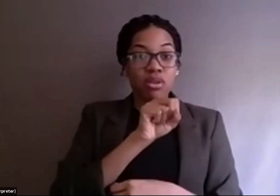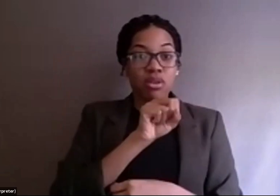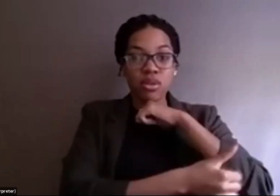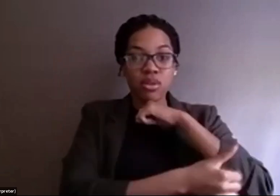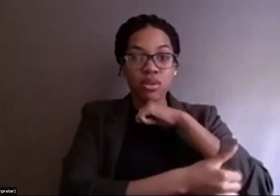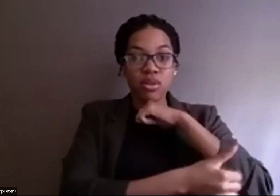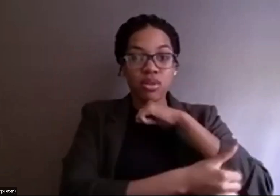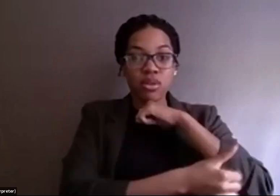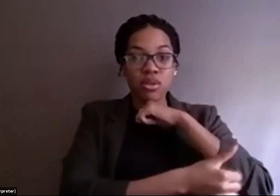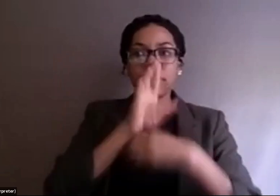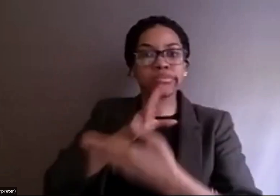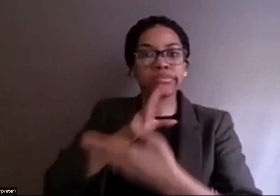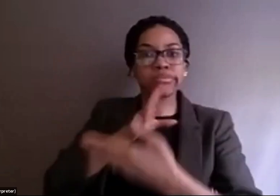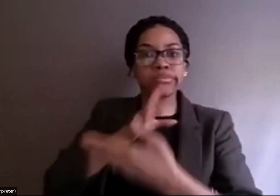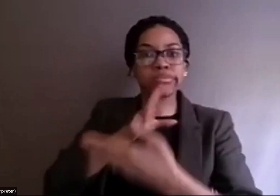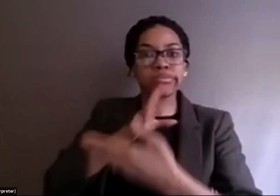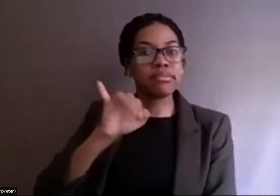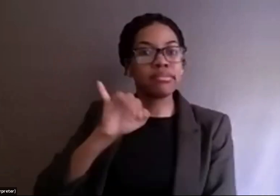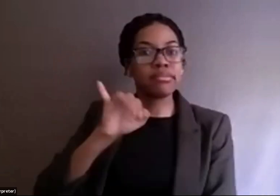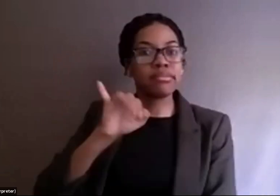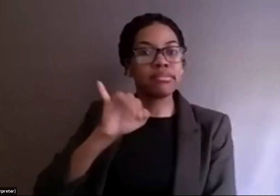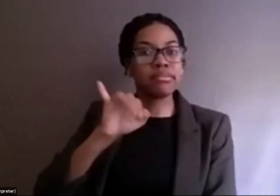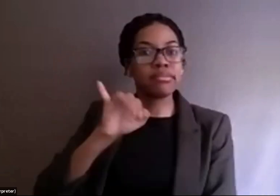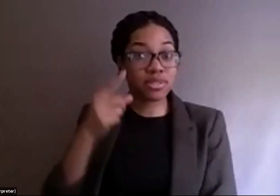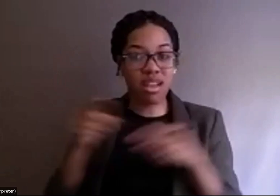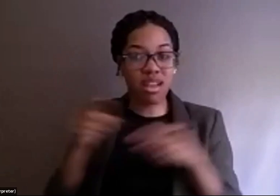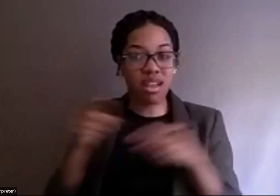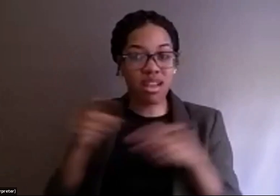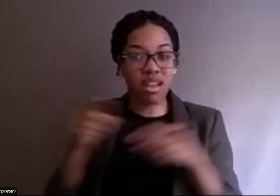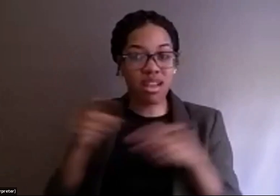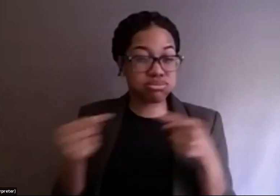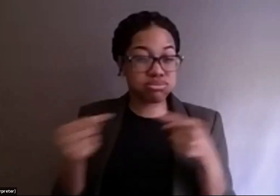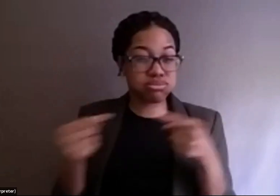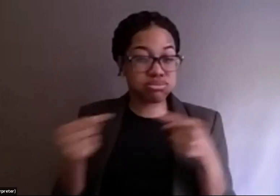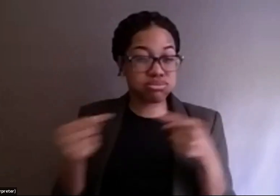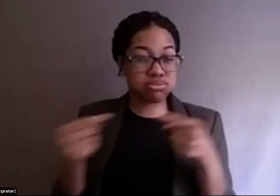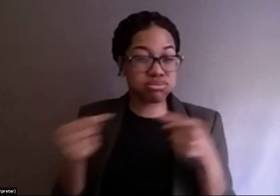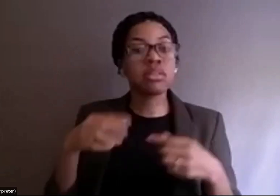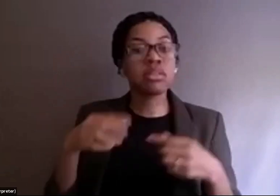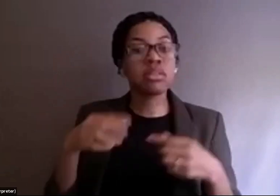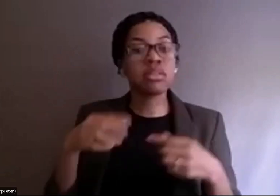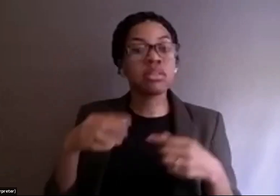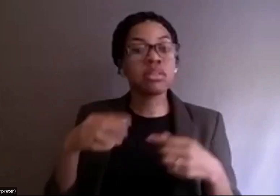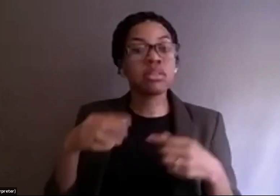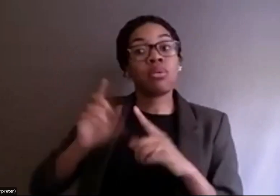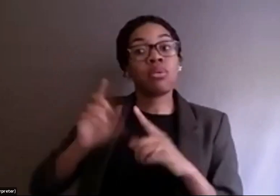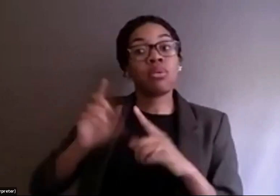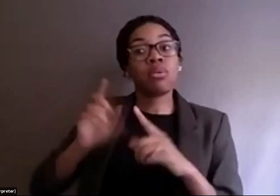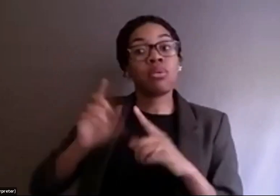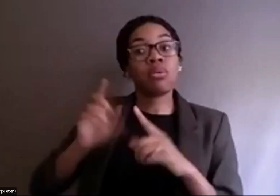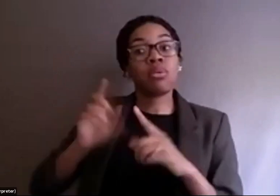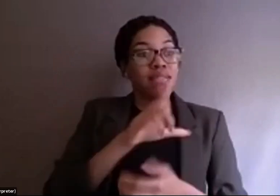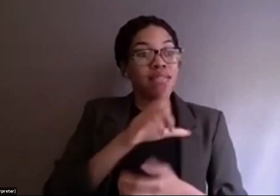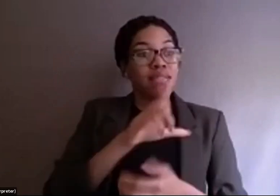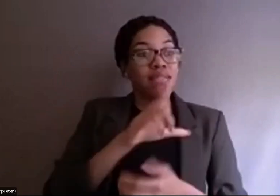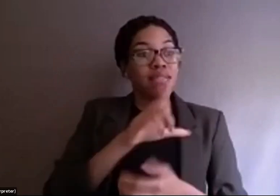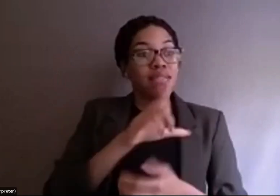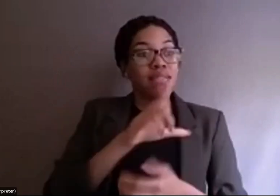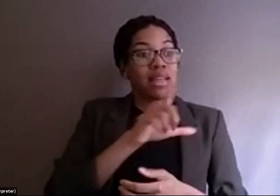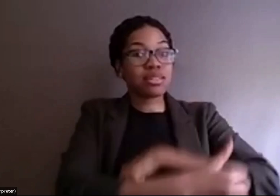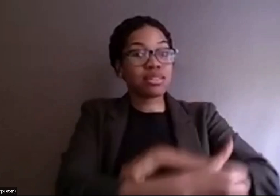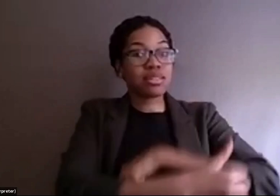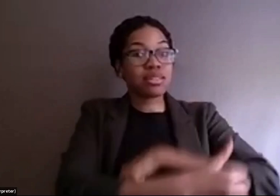Loudoun County in Alabama, we had a very different attitude about how we began to look at the issue of power.